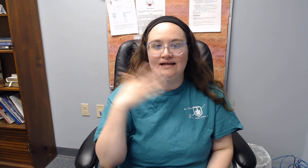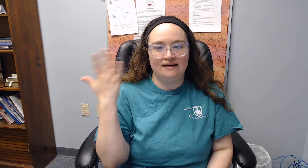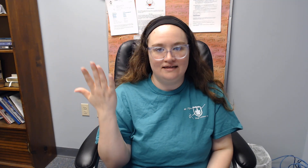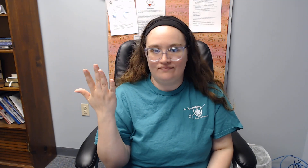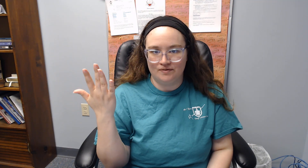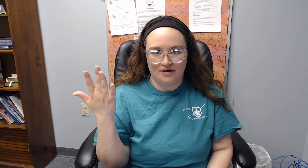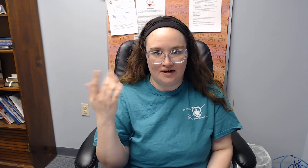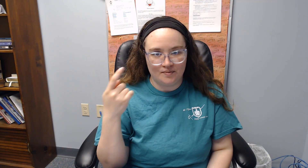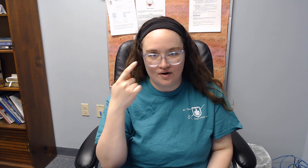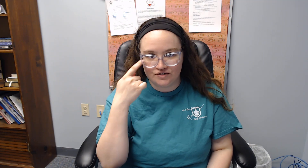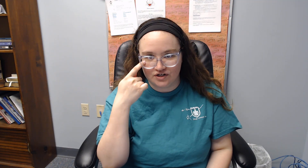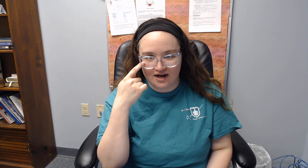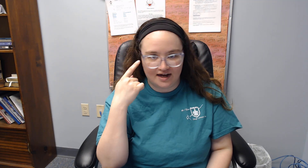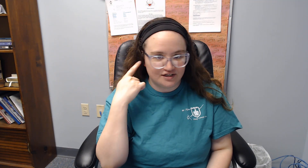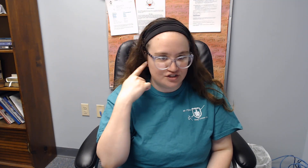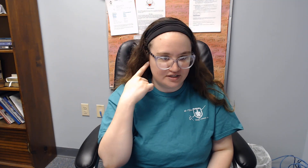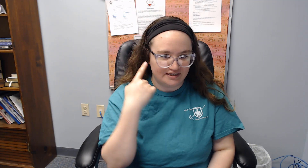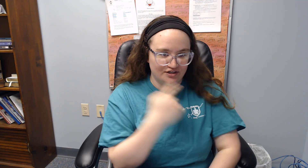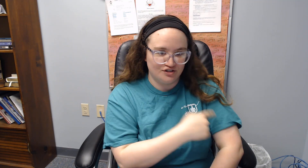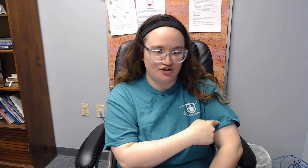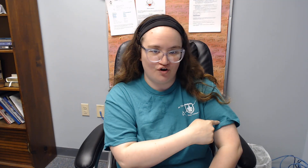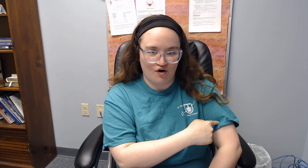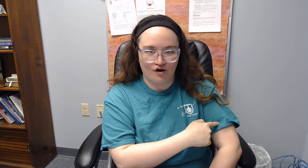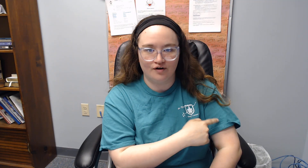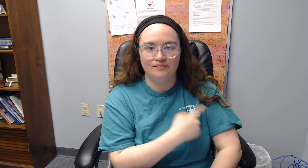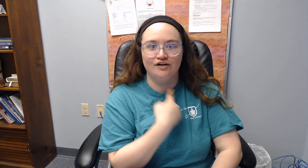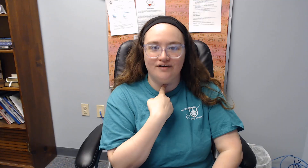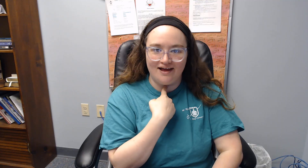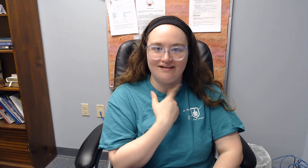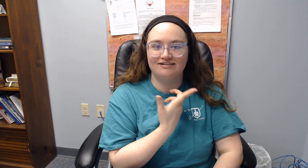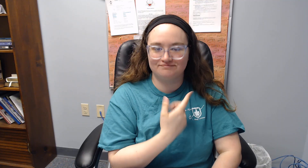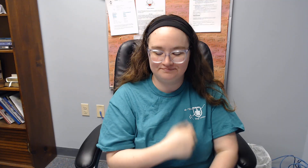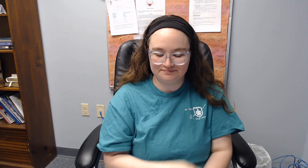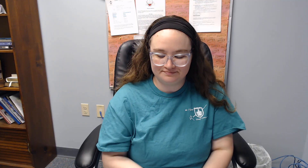Any of your body parts, your eyes, your ears, your arm, your neck.